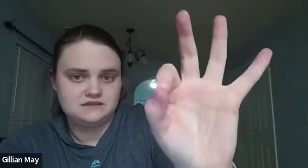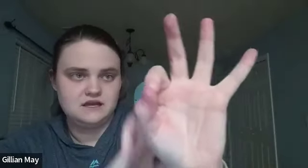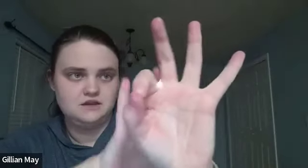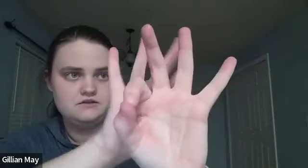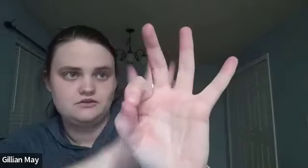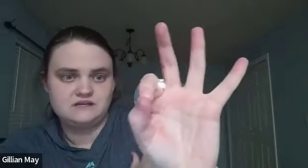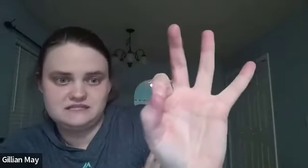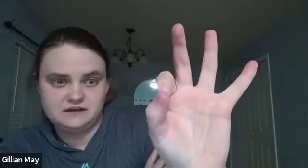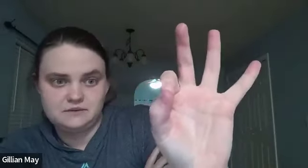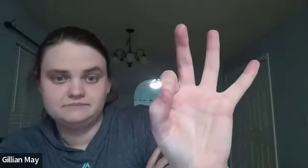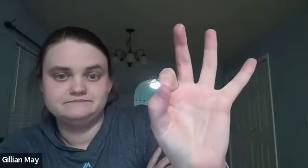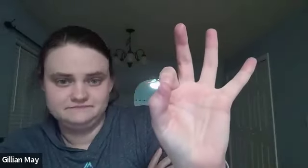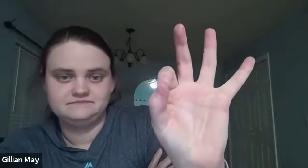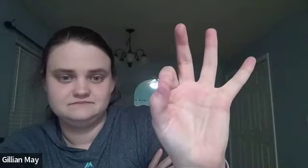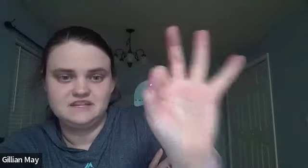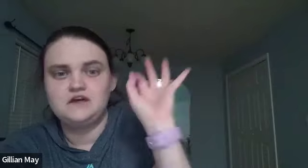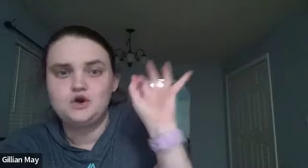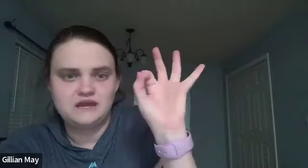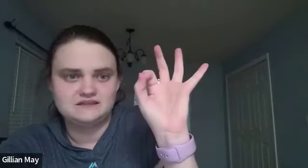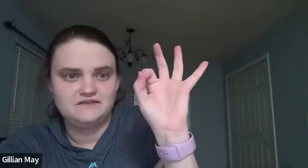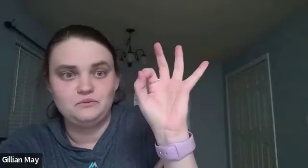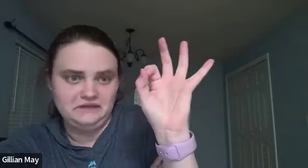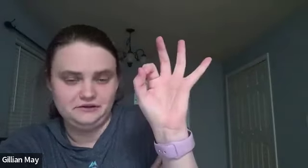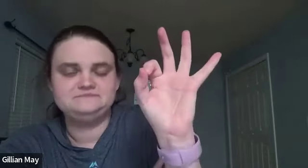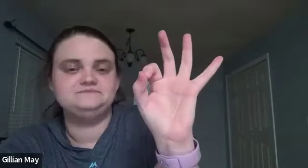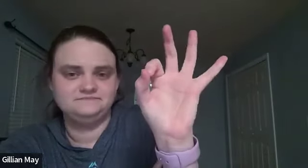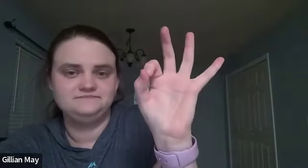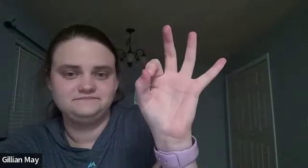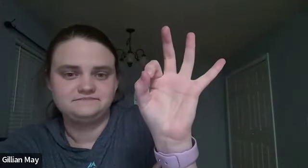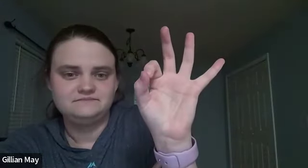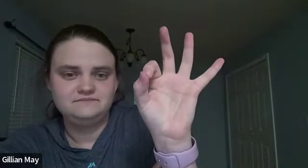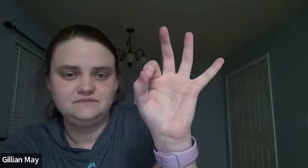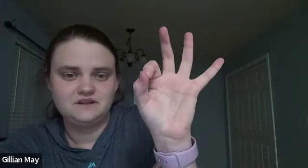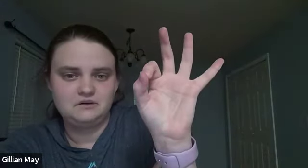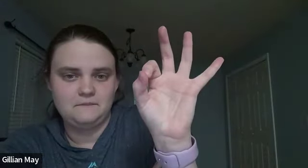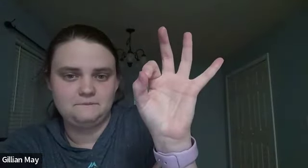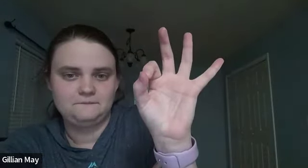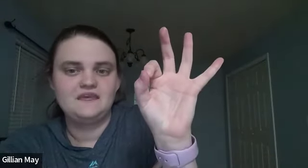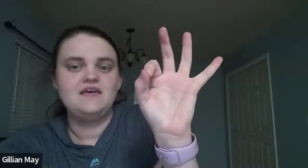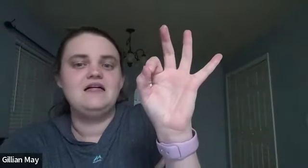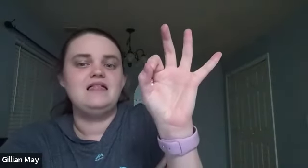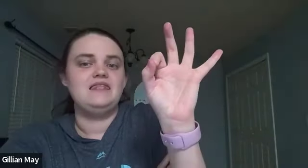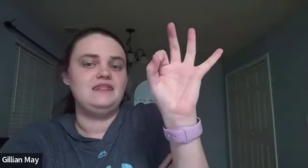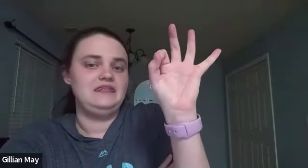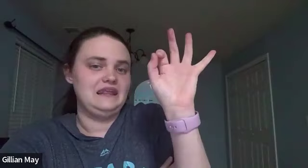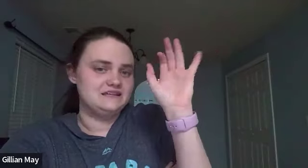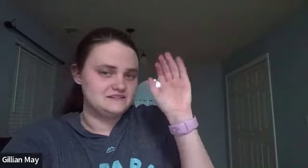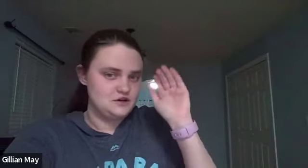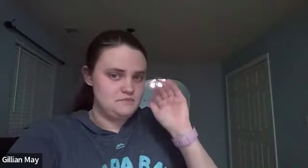and your other 3 stick up. Like the okay sign that we do. Okay. Let's go